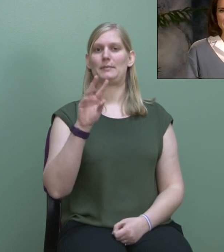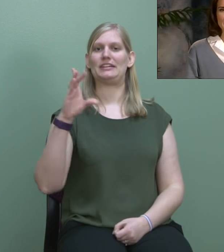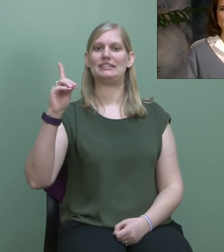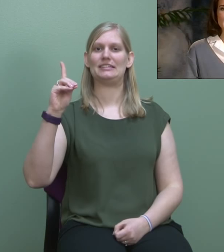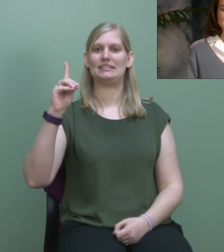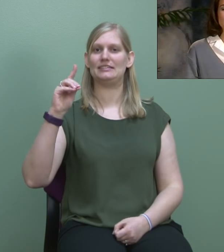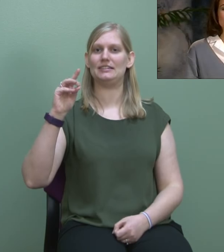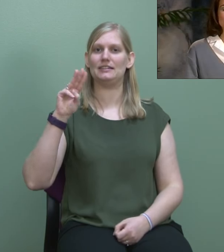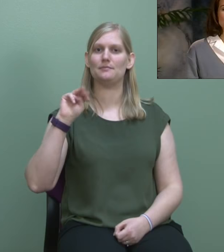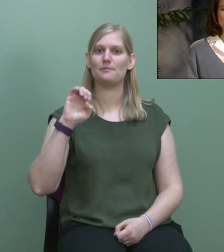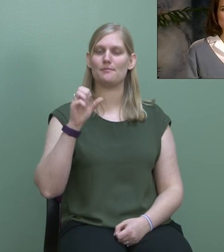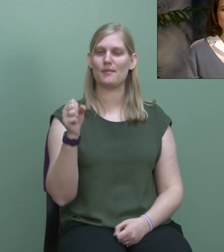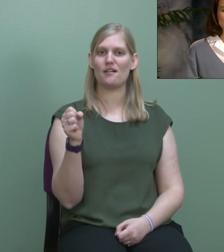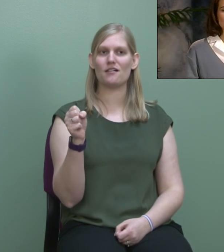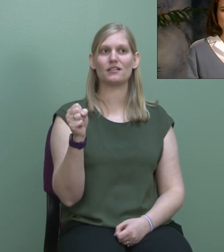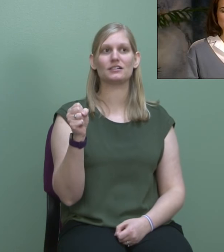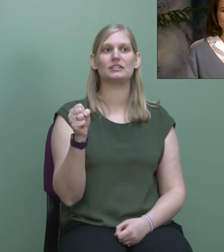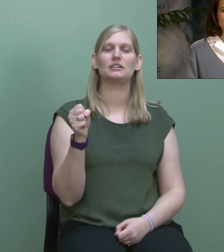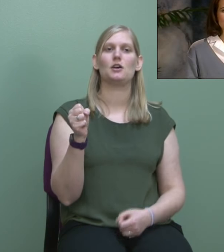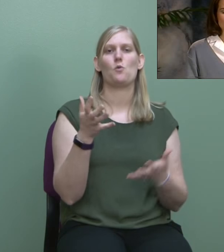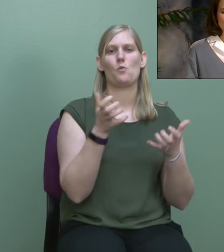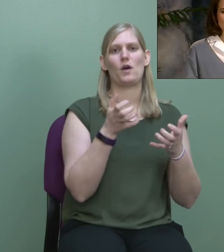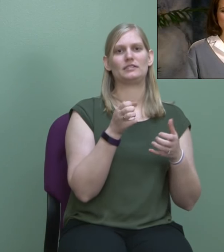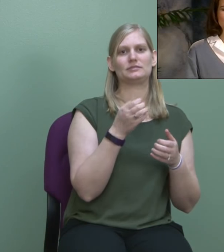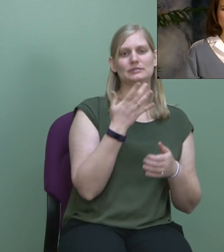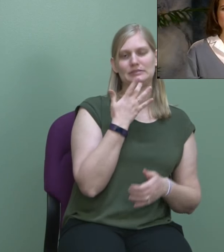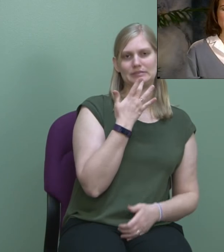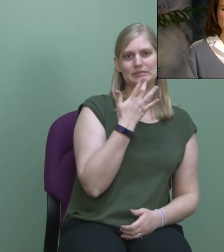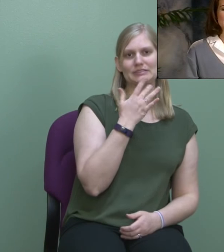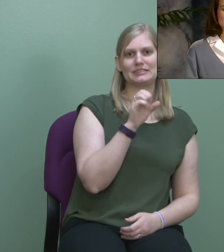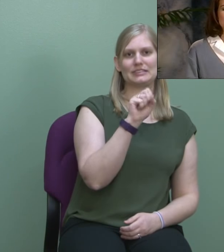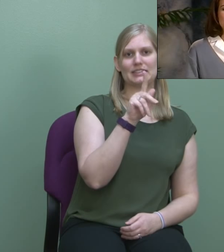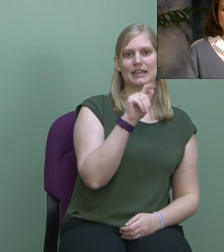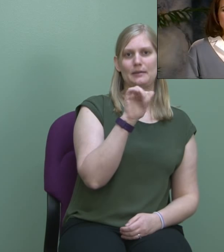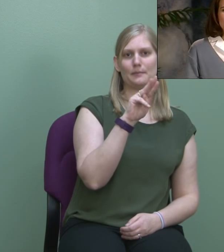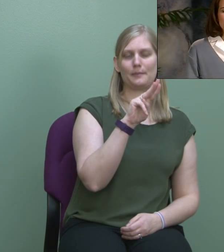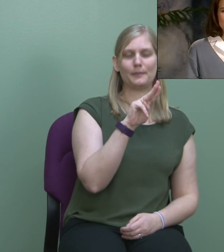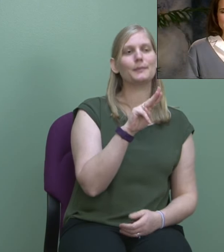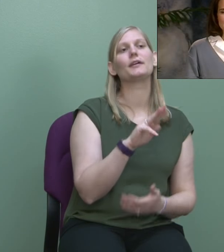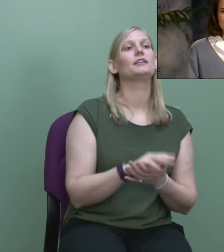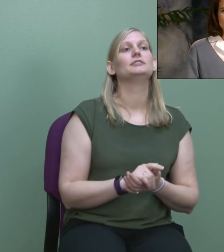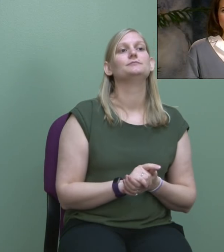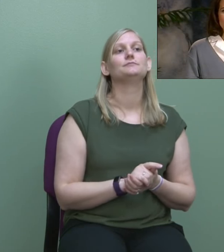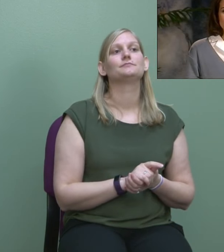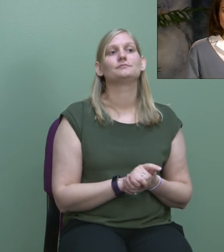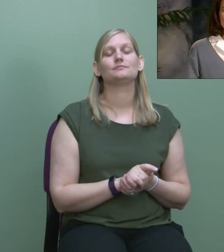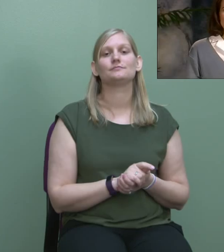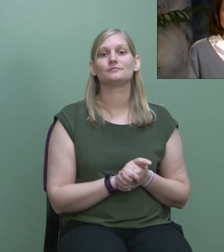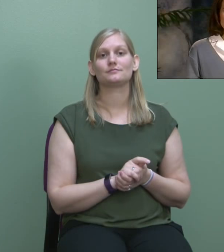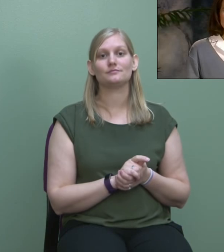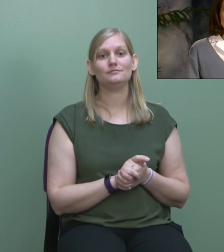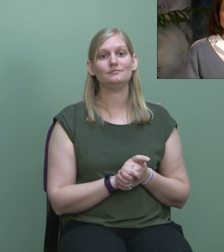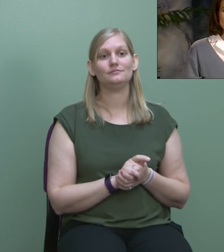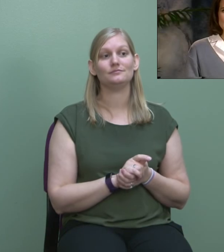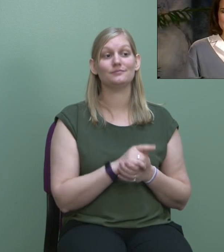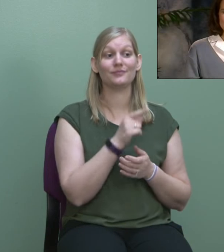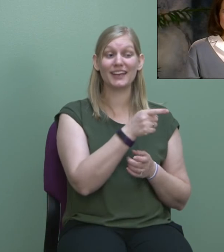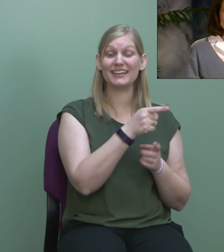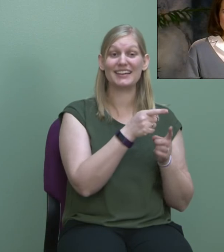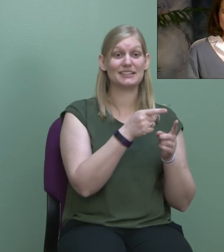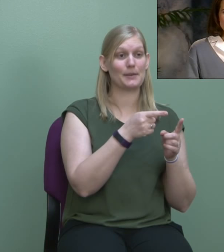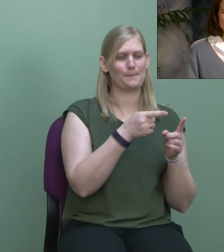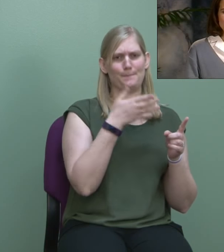that skim milk lacks some of the nutrients or content that whole milk has. In fact, skim milk is a much healthier